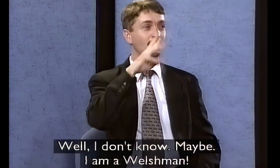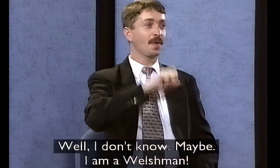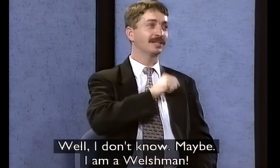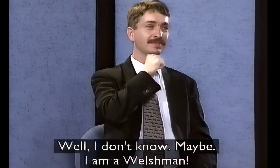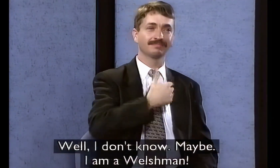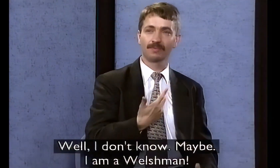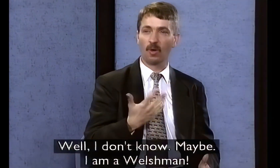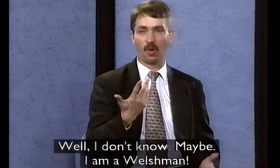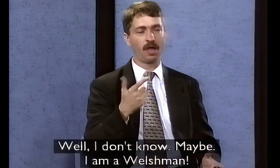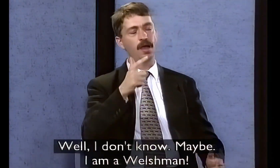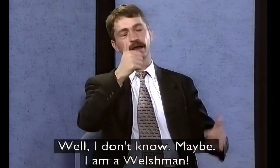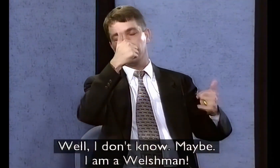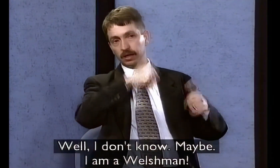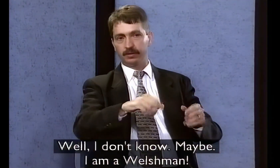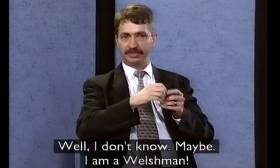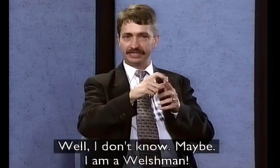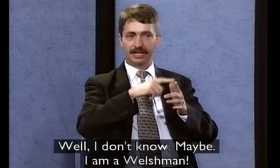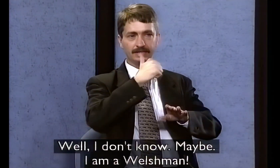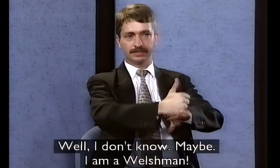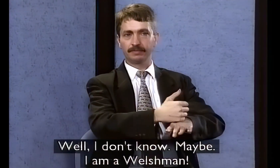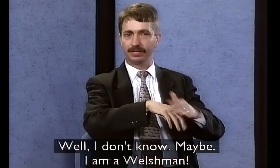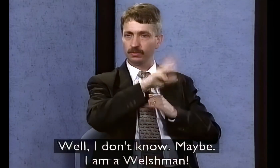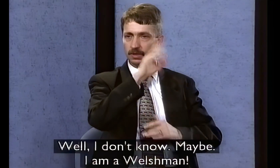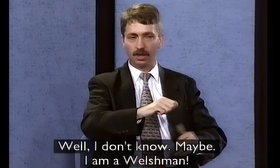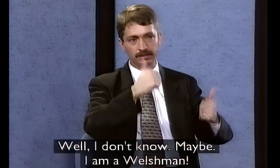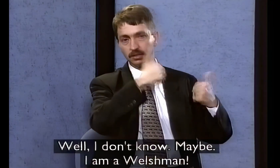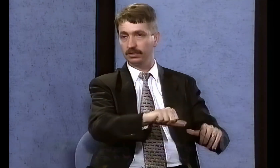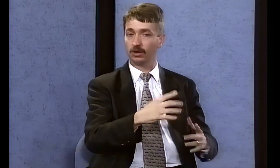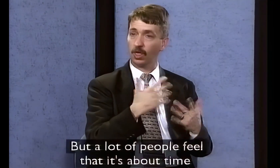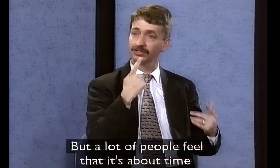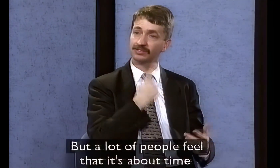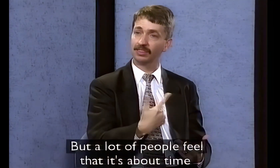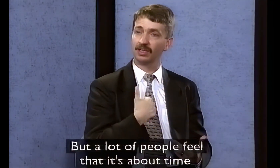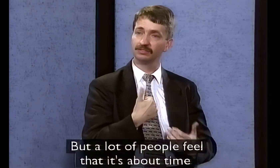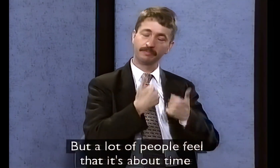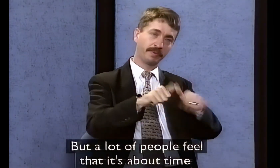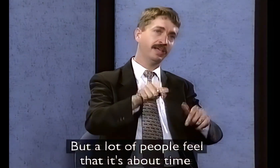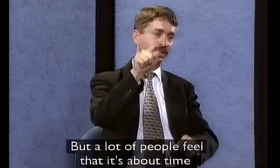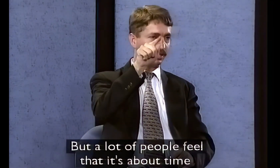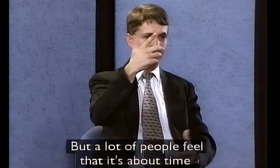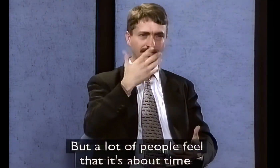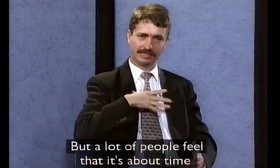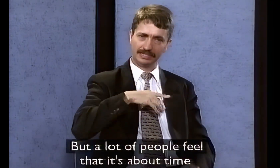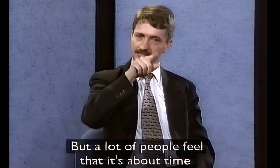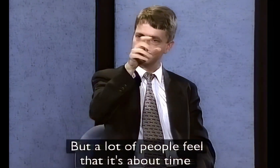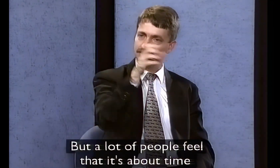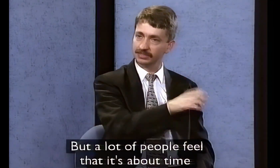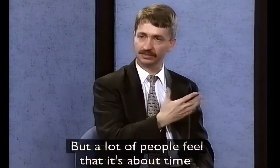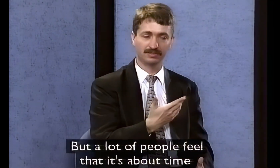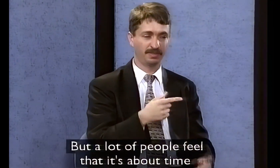I don't know. Maybe. I'm a Welshman. But a lot of people feel it's about time this BDA post has been set